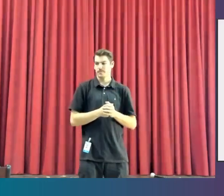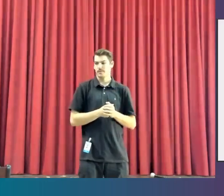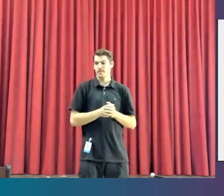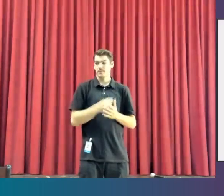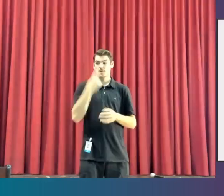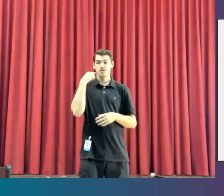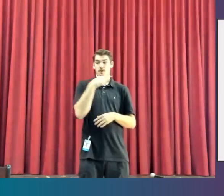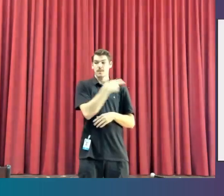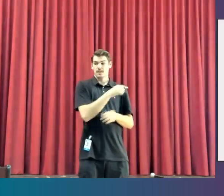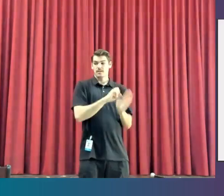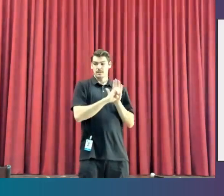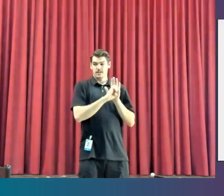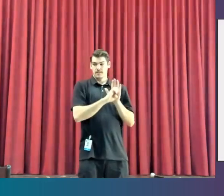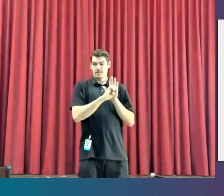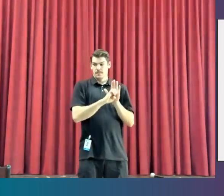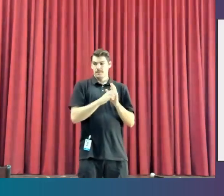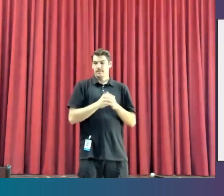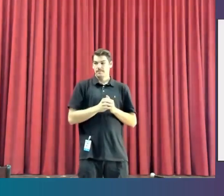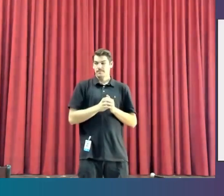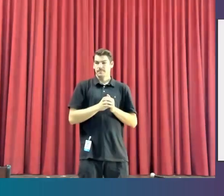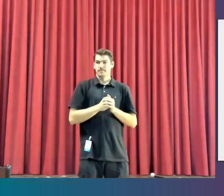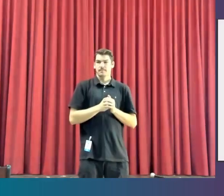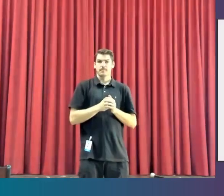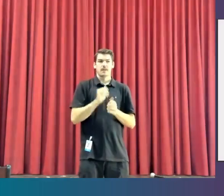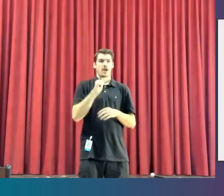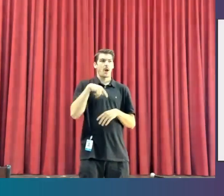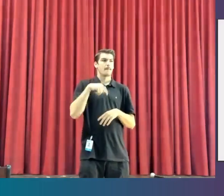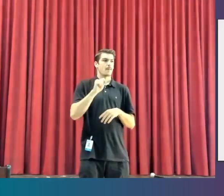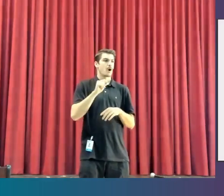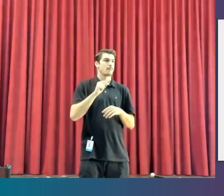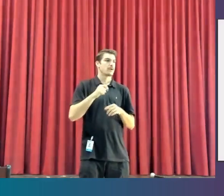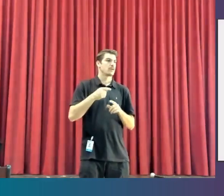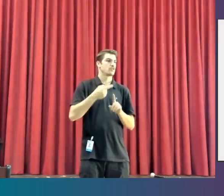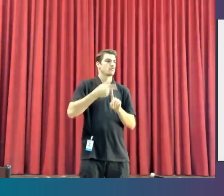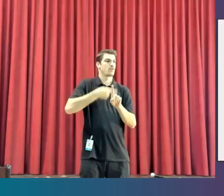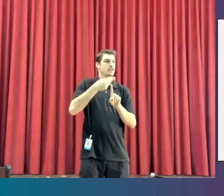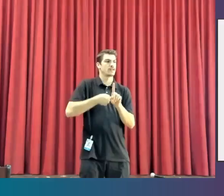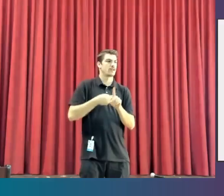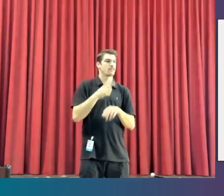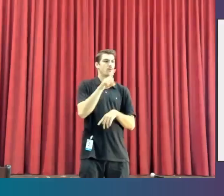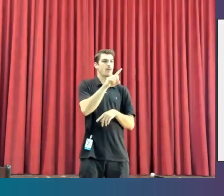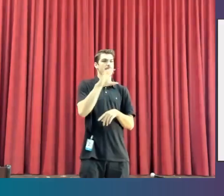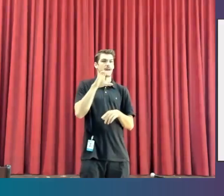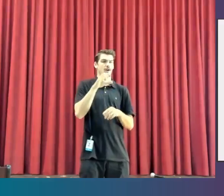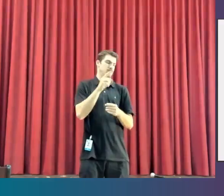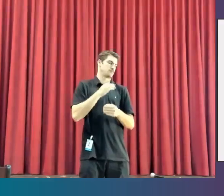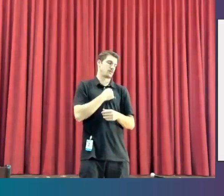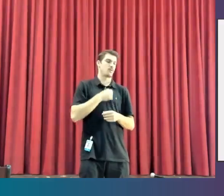this example, an apartment's renting for $1,000 a month.